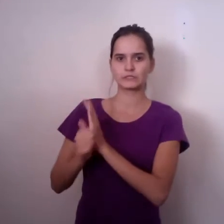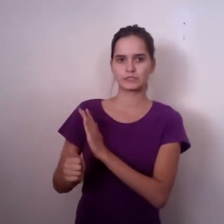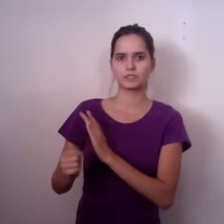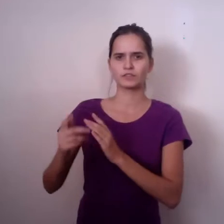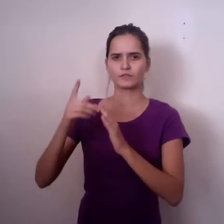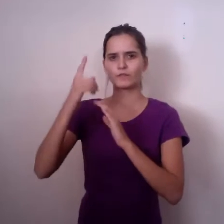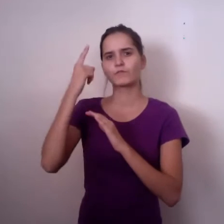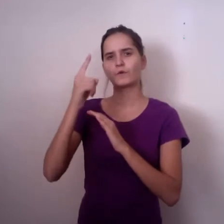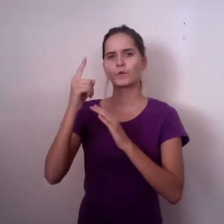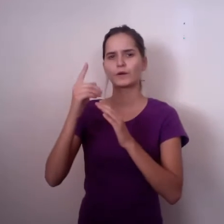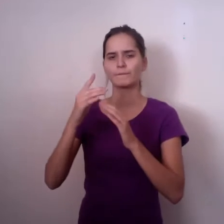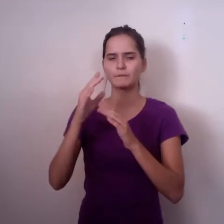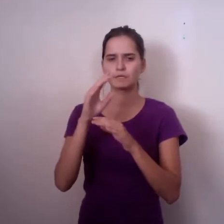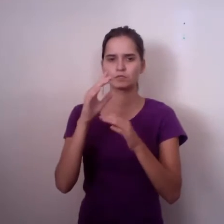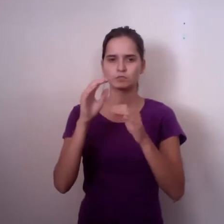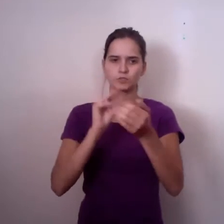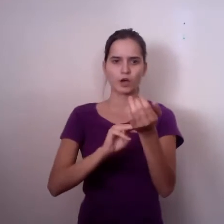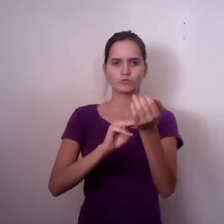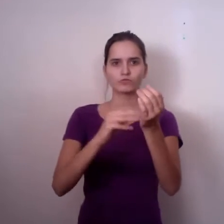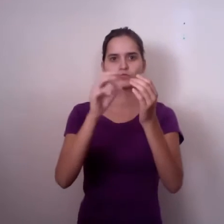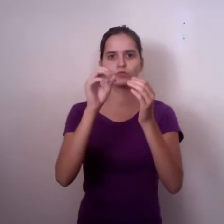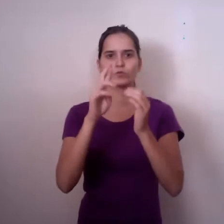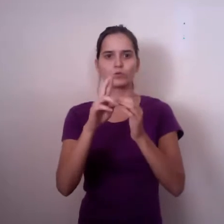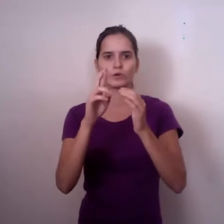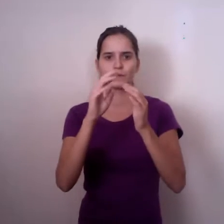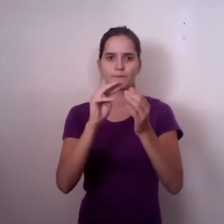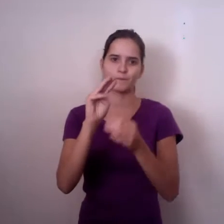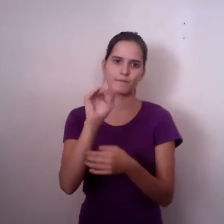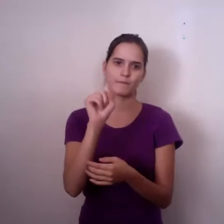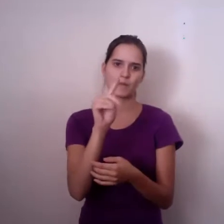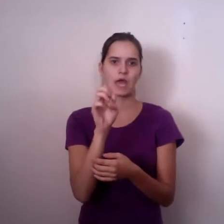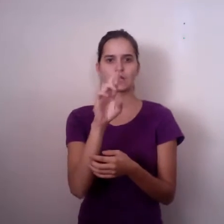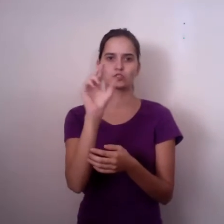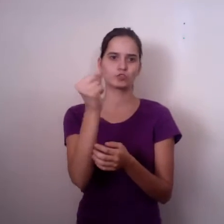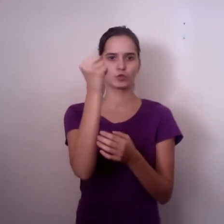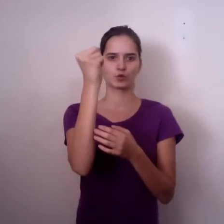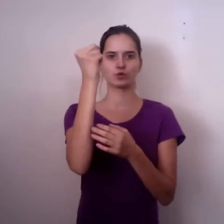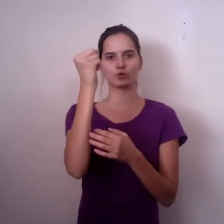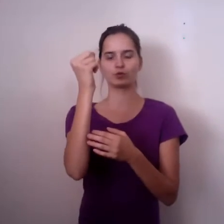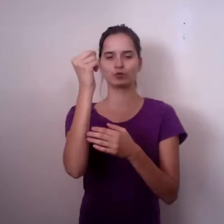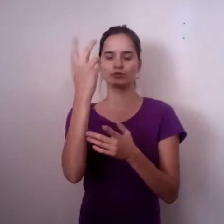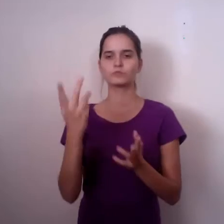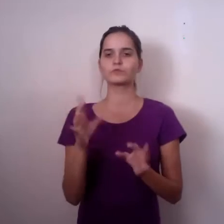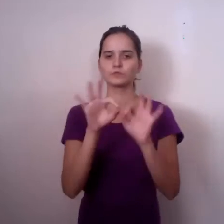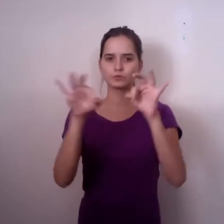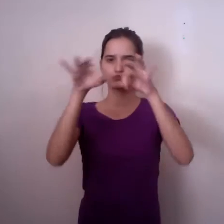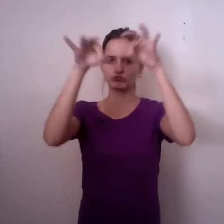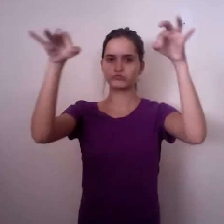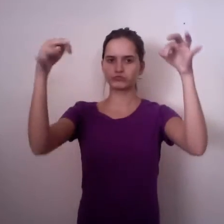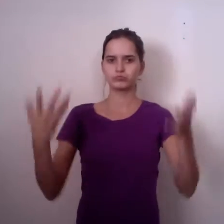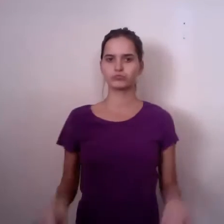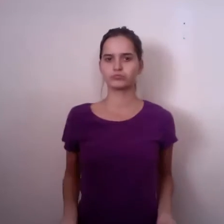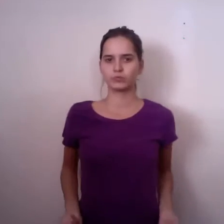dissertations, master's thesis, and whatnot, even writing papers for presentations, is to bring the information from the different sources into